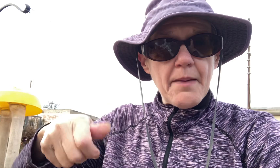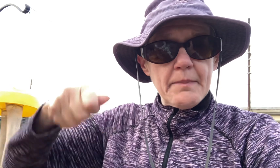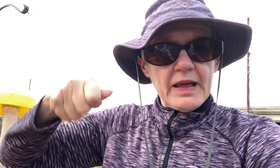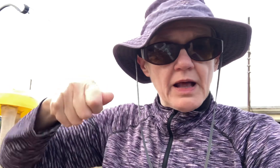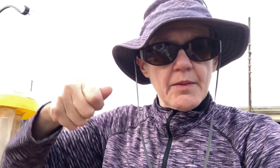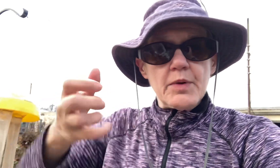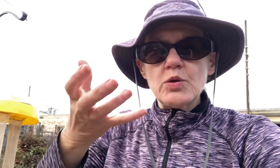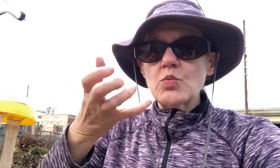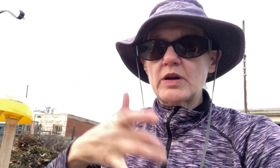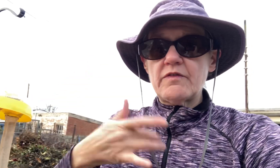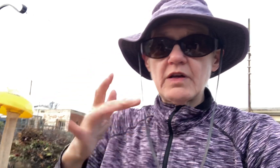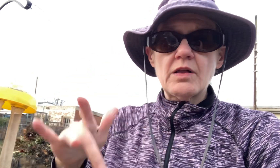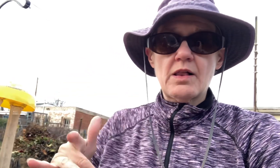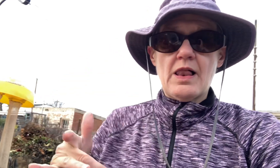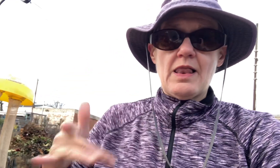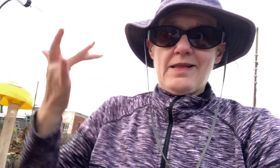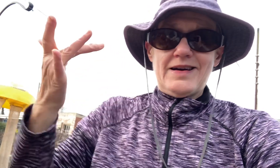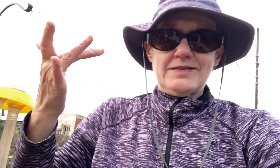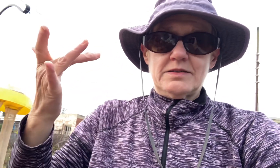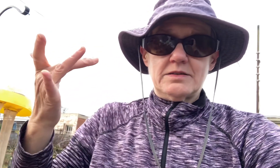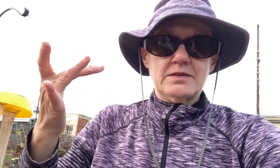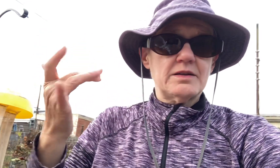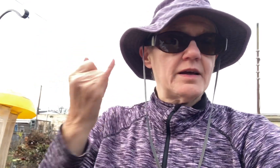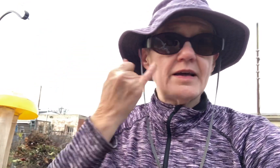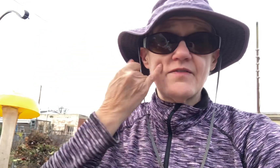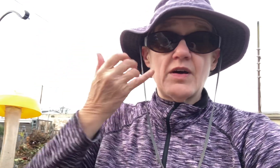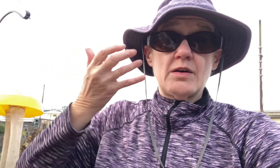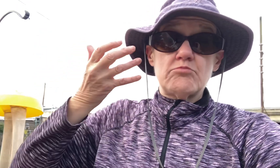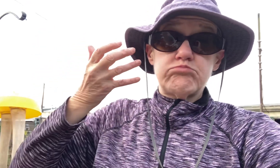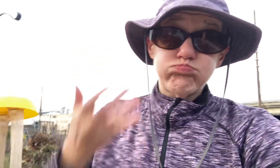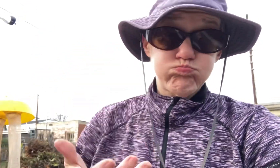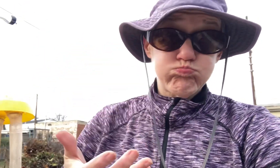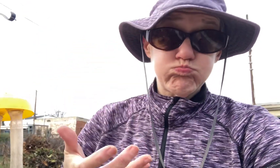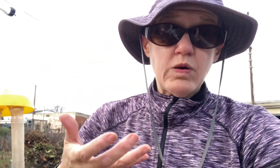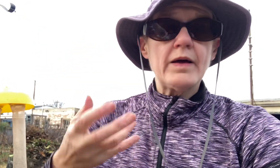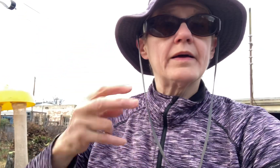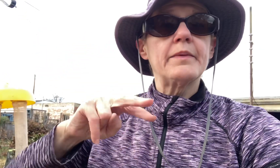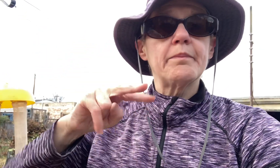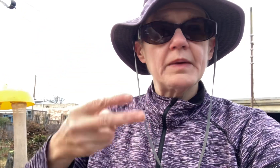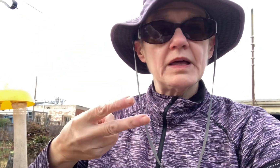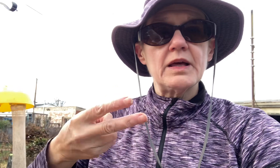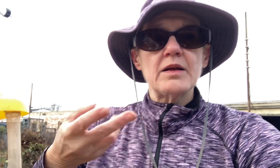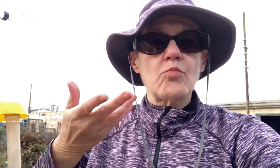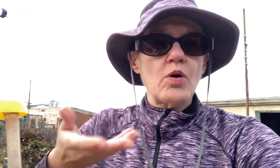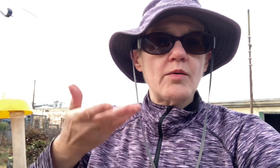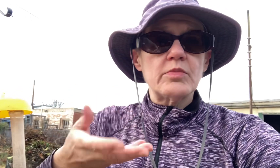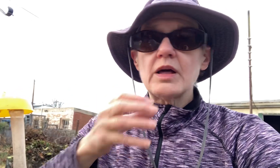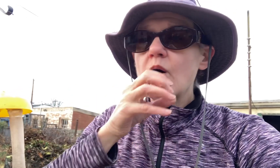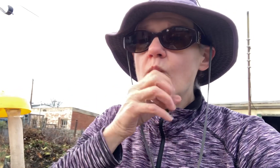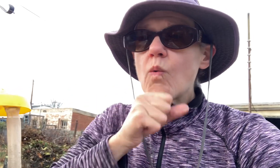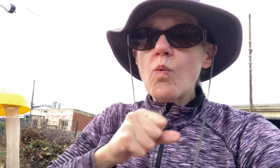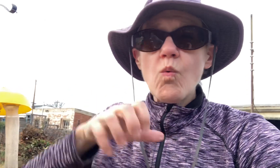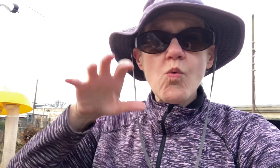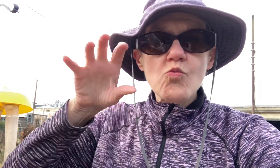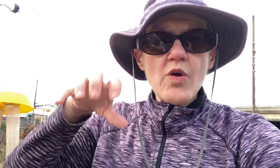them up and look inside and make sure it's just leaves and feel the weight. You want them to be light.